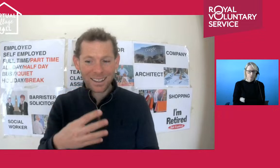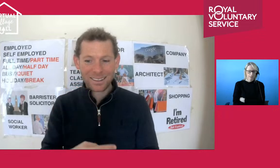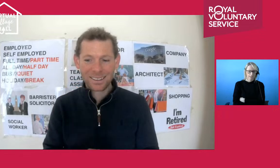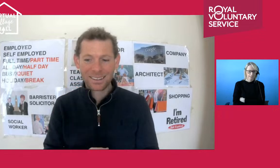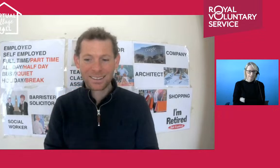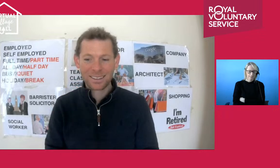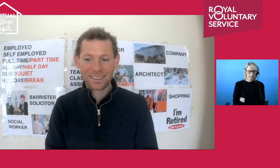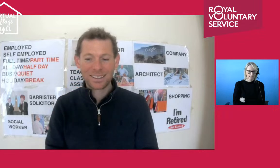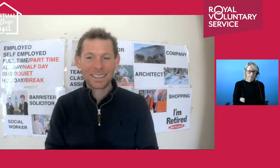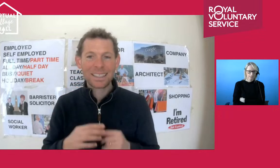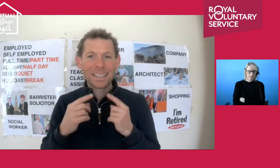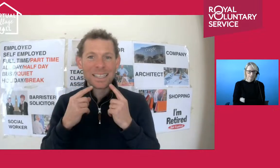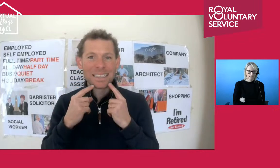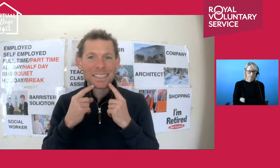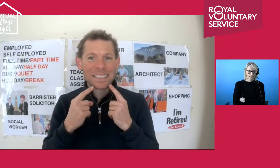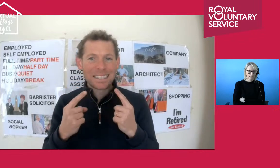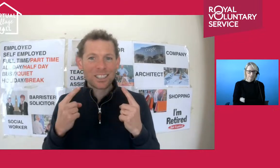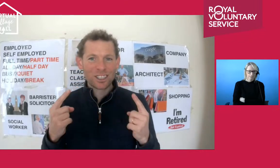Number 9,